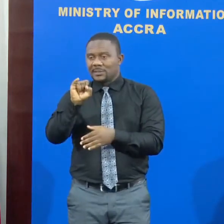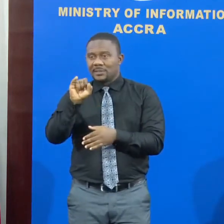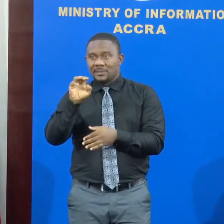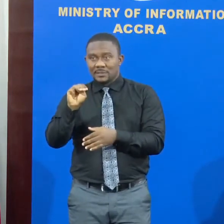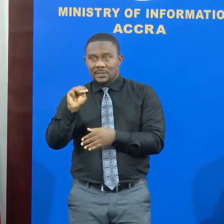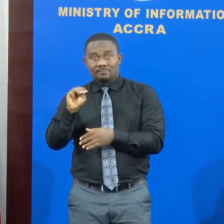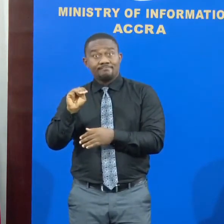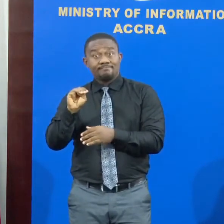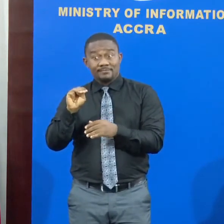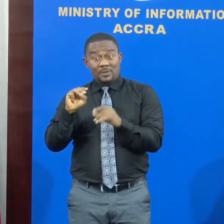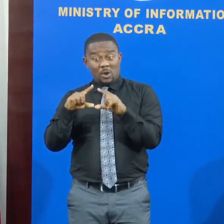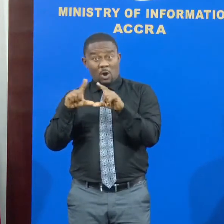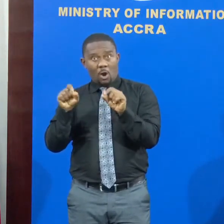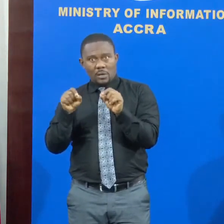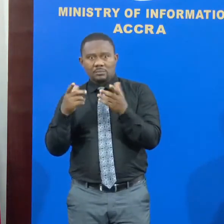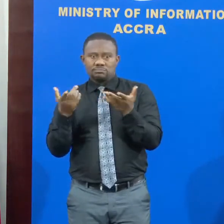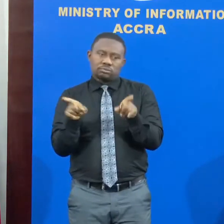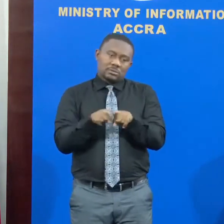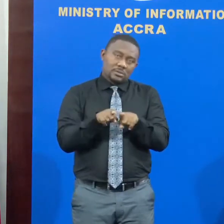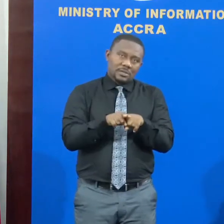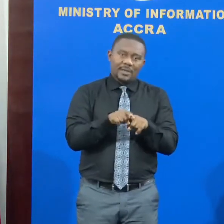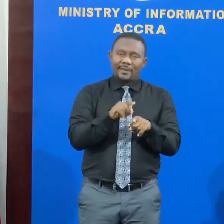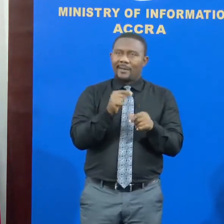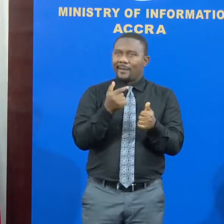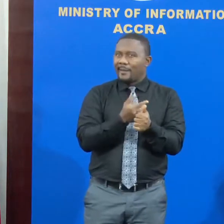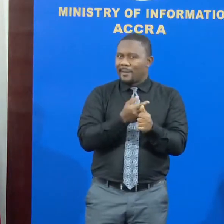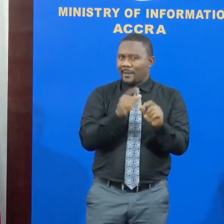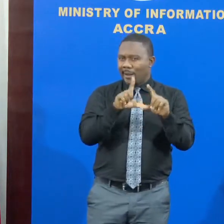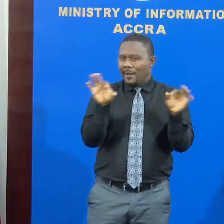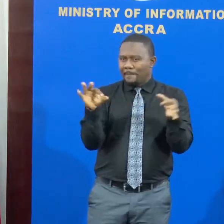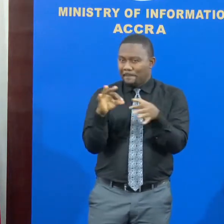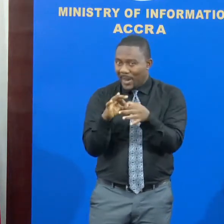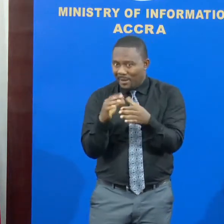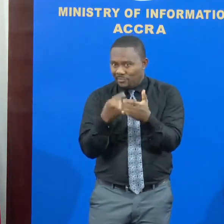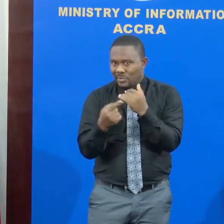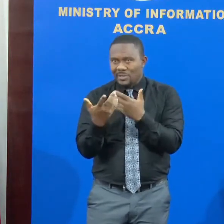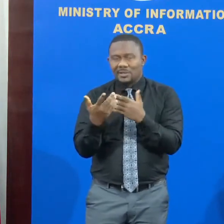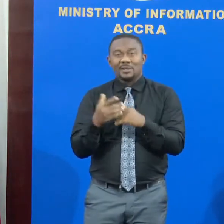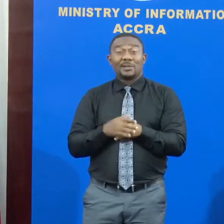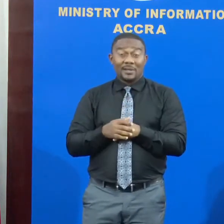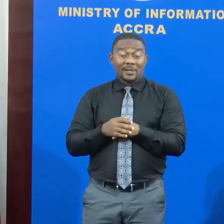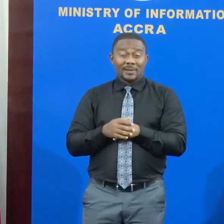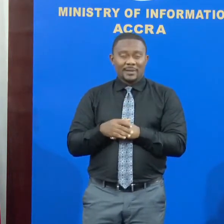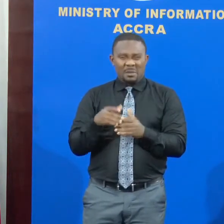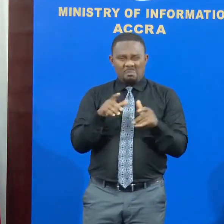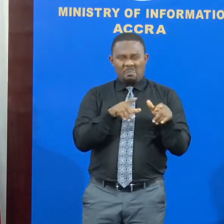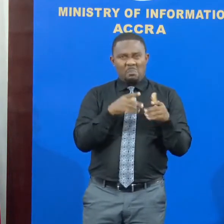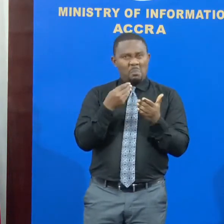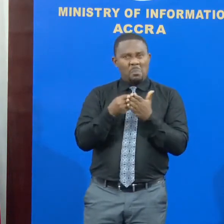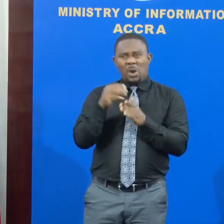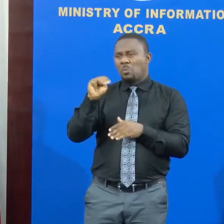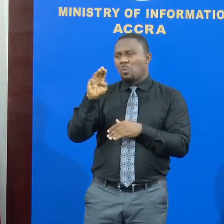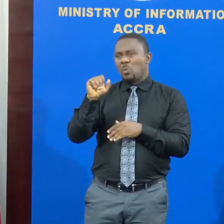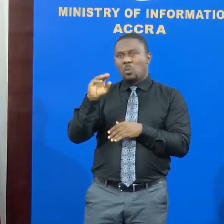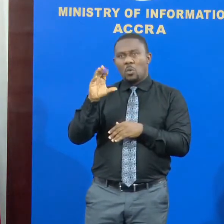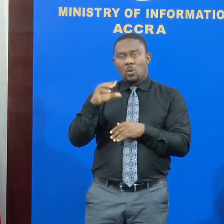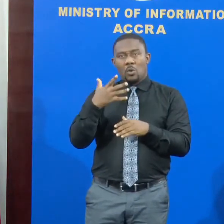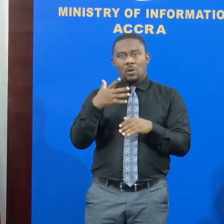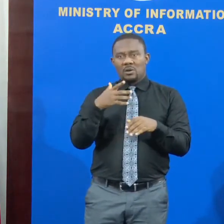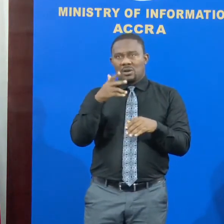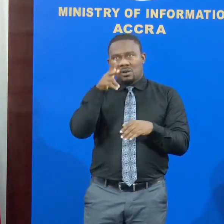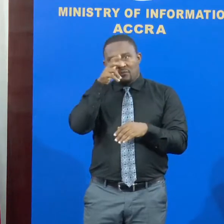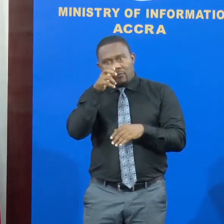card, we will be able to drastically reduce the occurrence of mobile money fraud. We will increase the legitimacy of